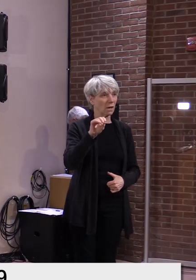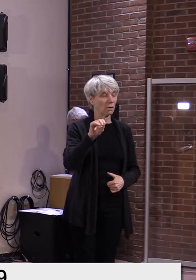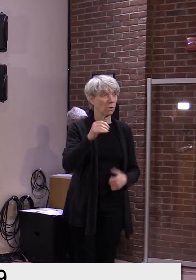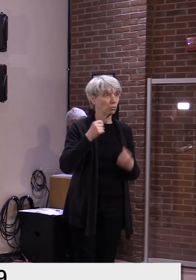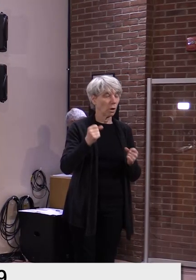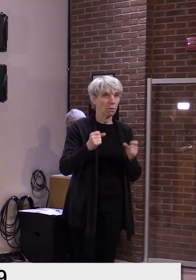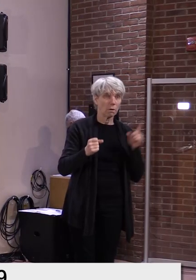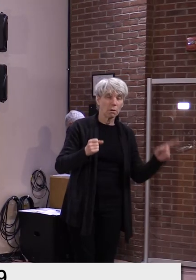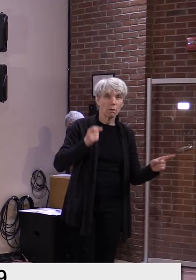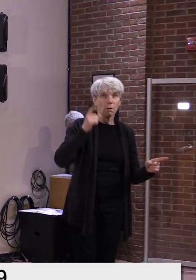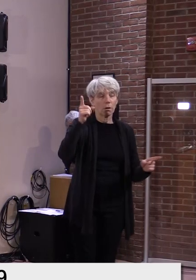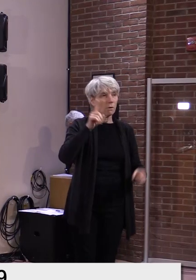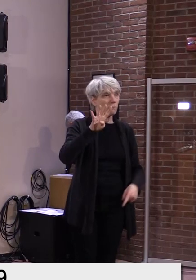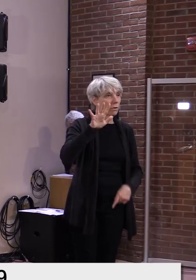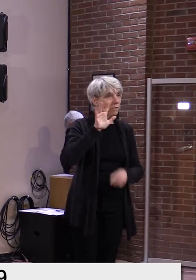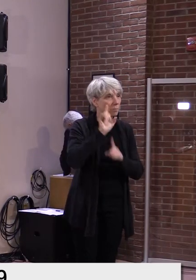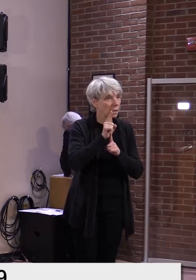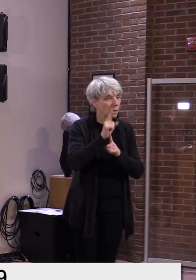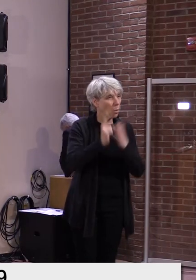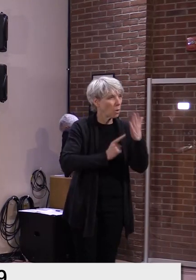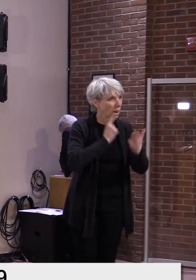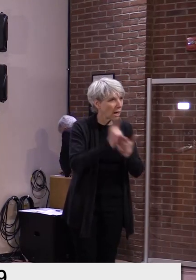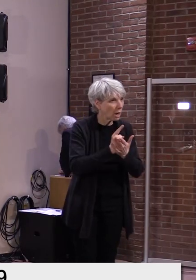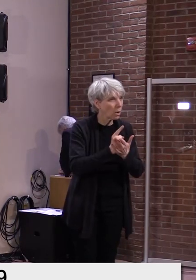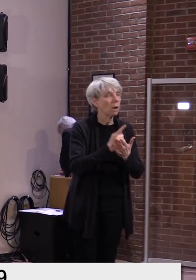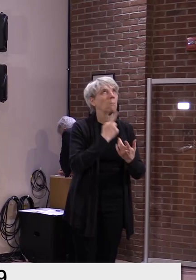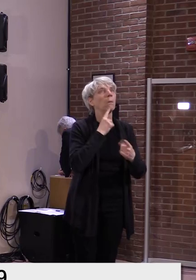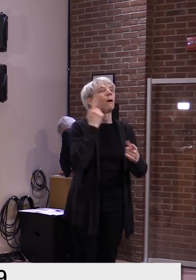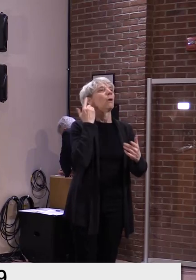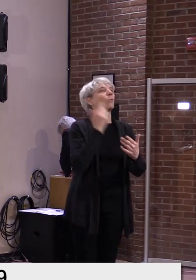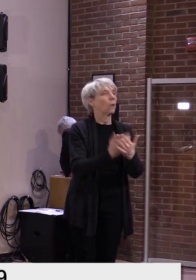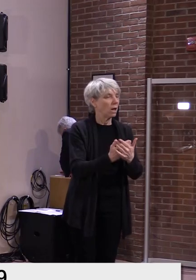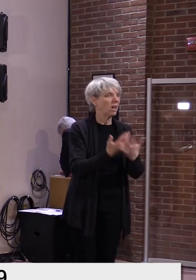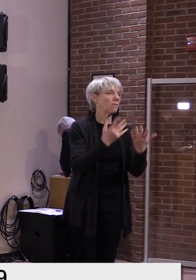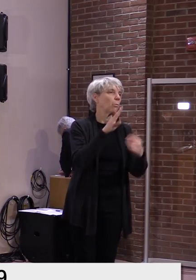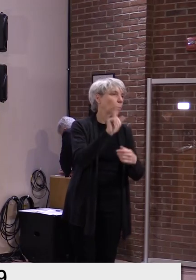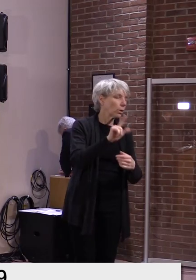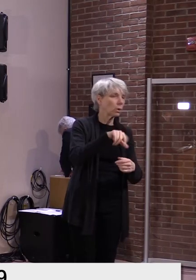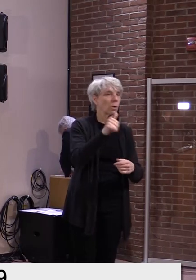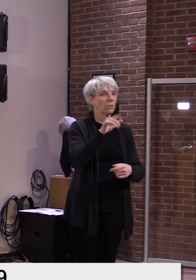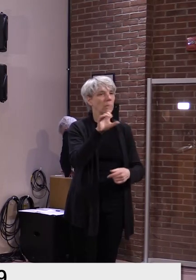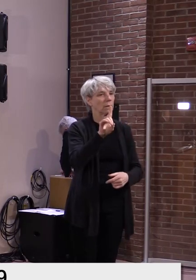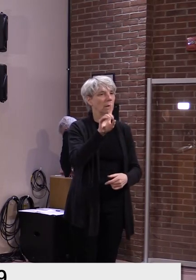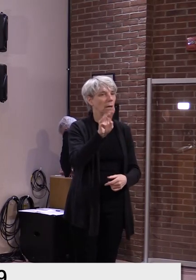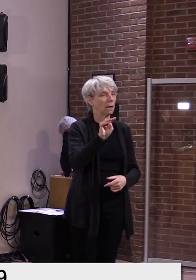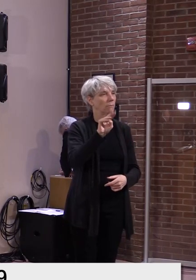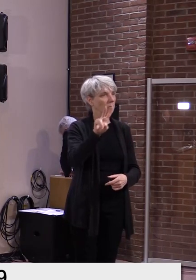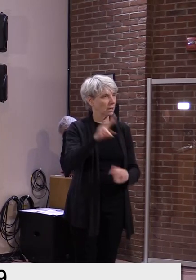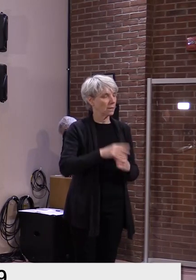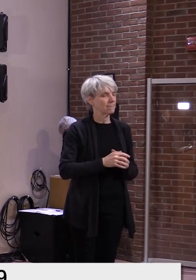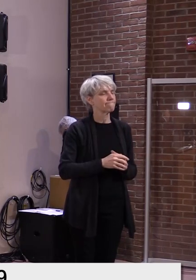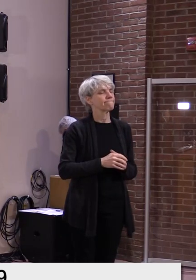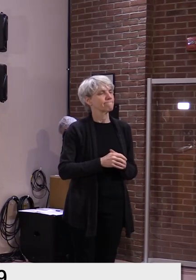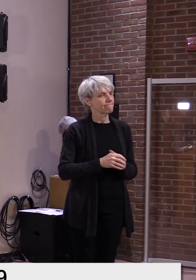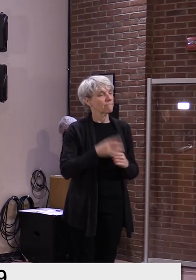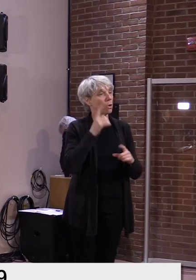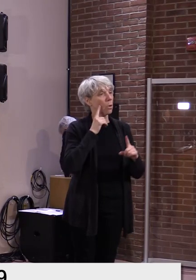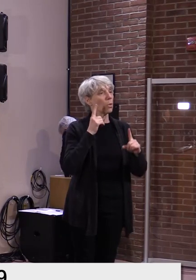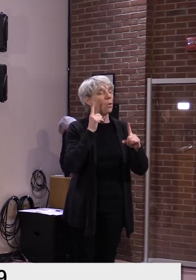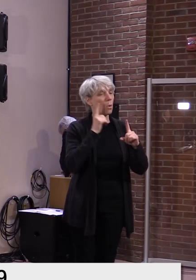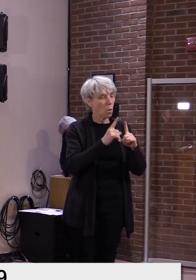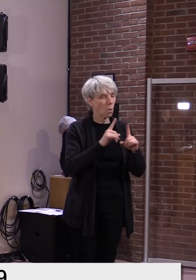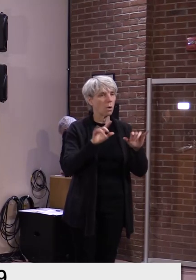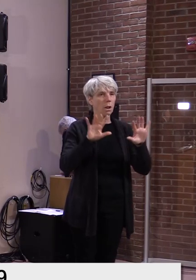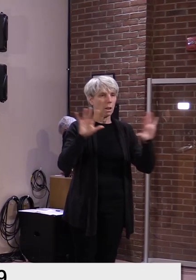hour to get to a DMV. If the objective is to be working more remotely and in smaller numbers,